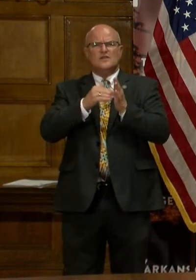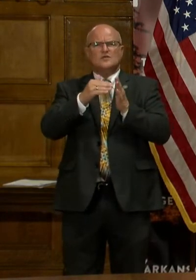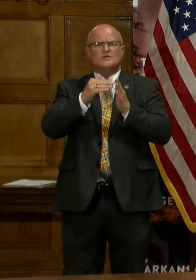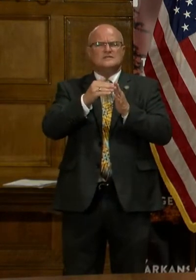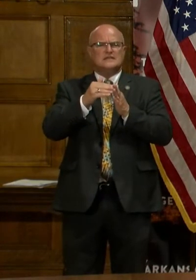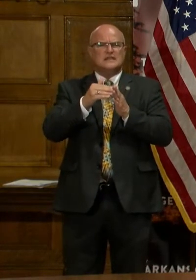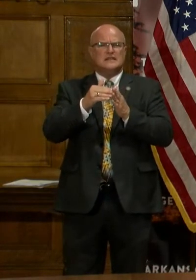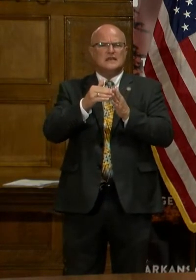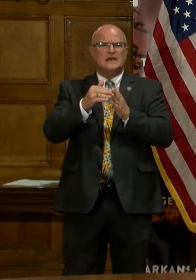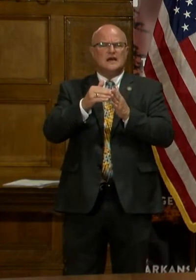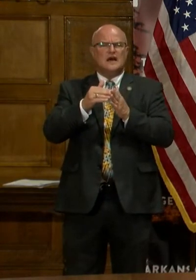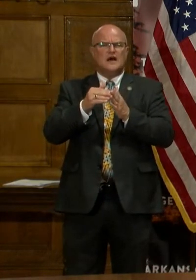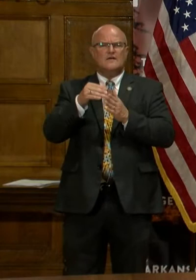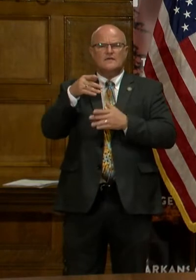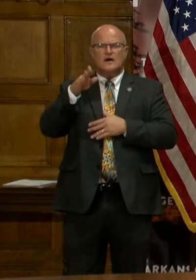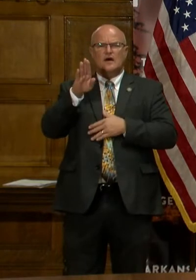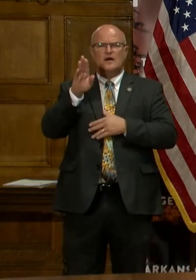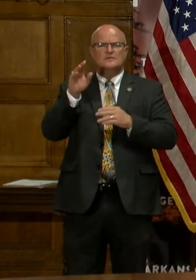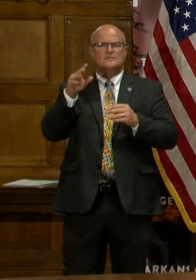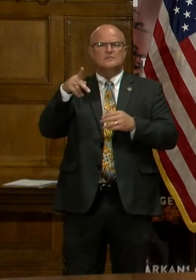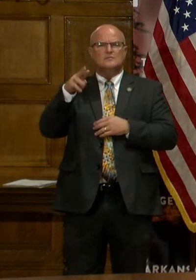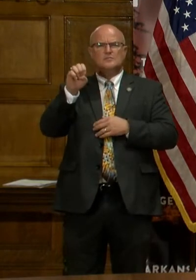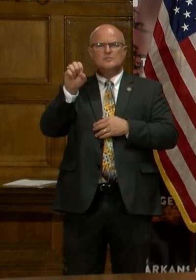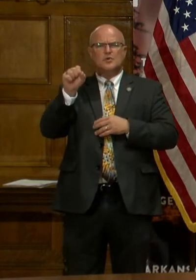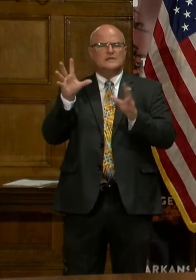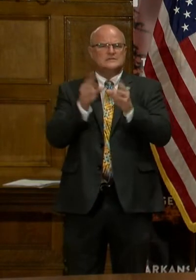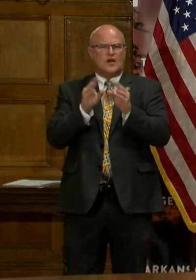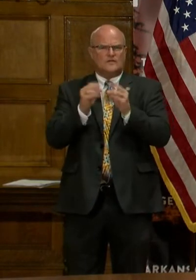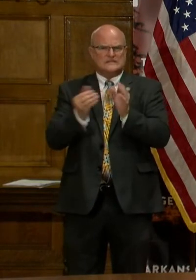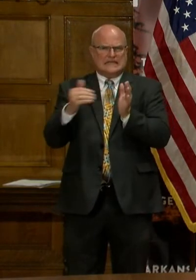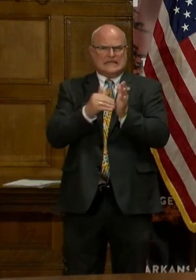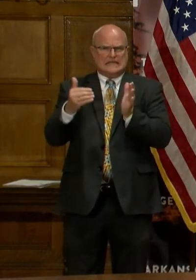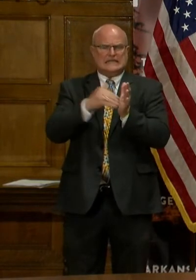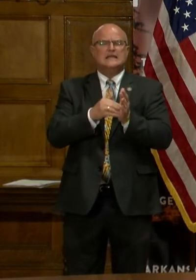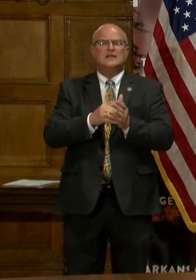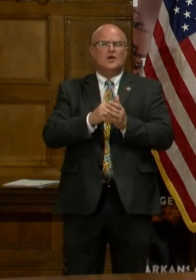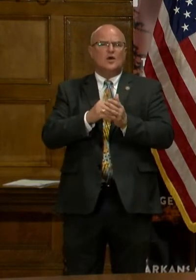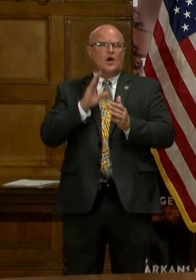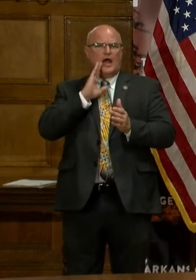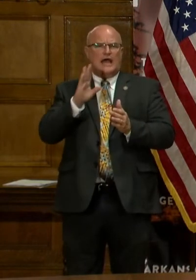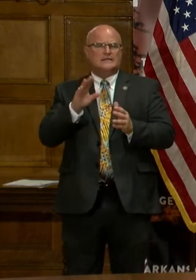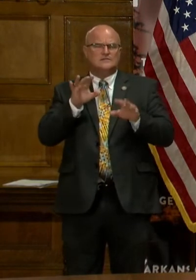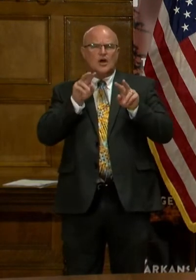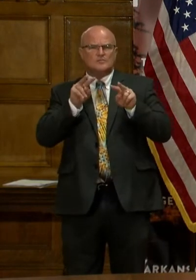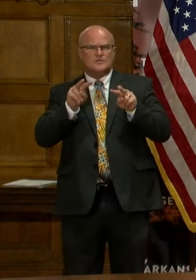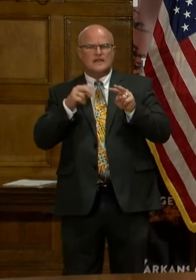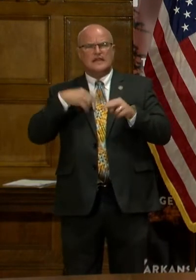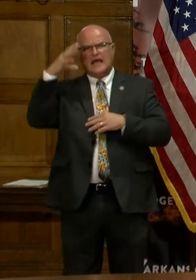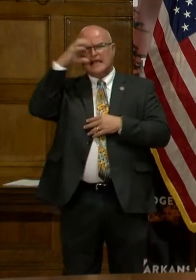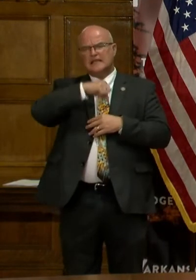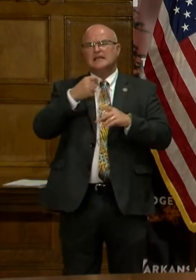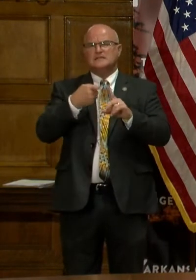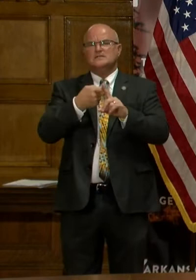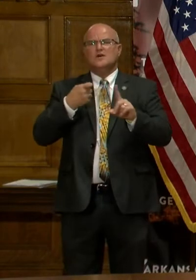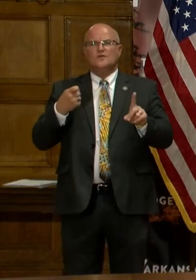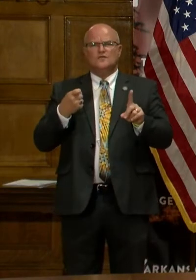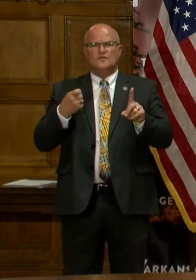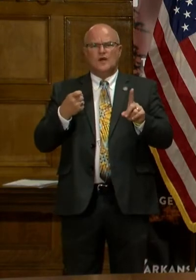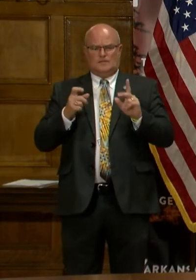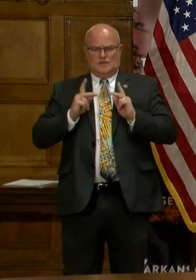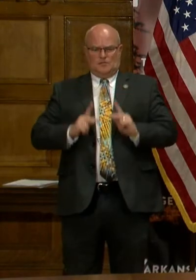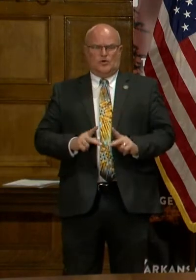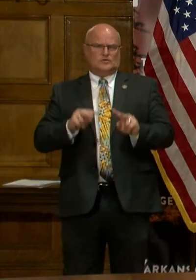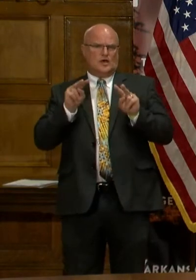of your briefings. So I'm just wondering if you're going to do that, because just as an observation, I guess, from just a